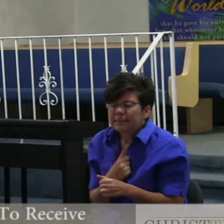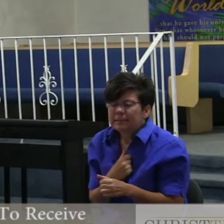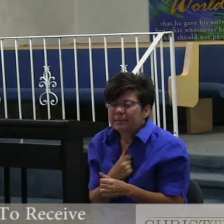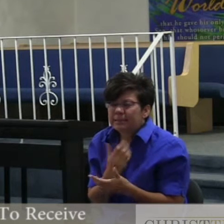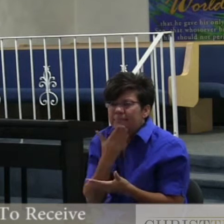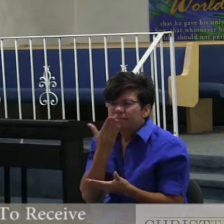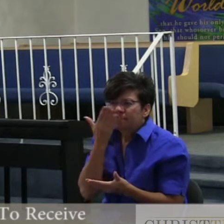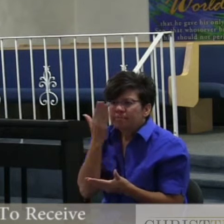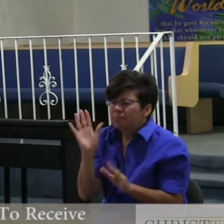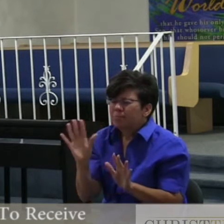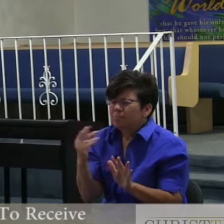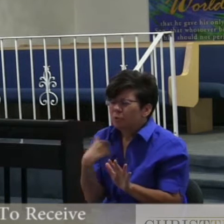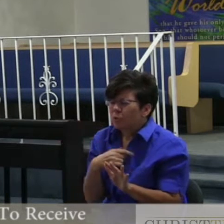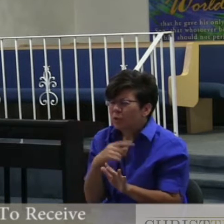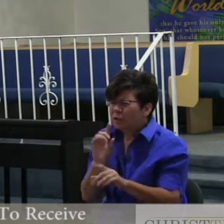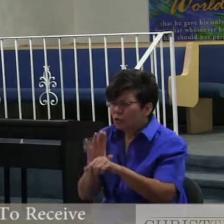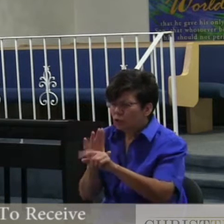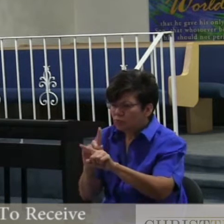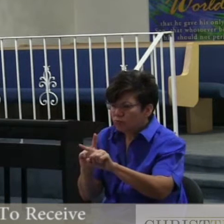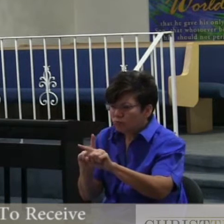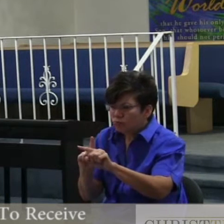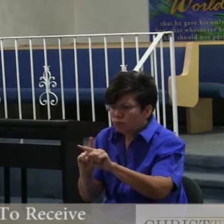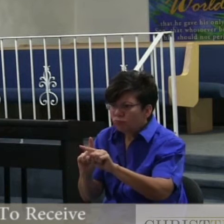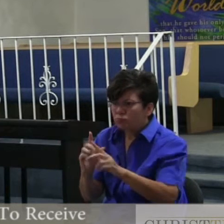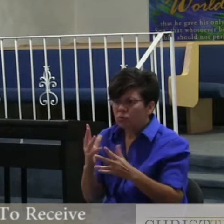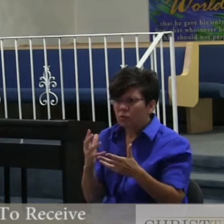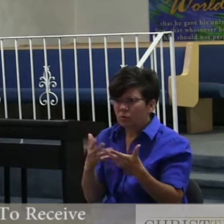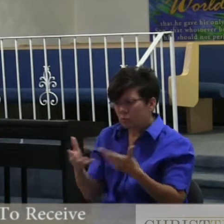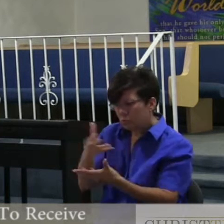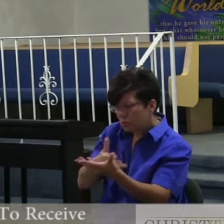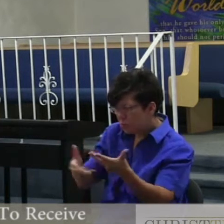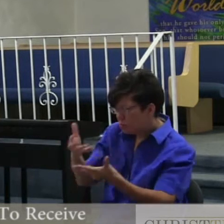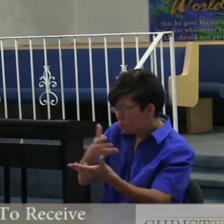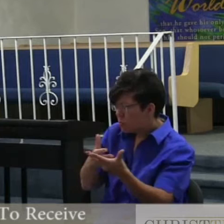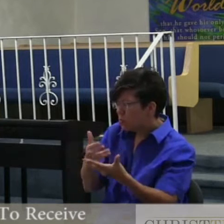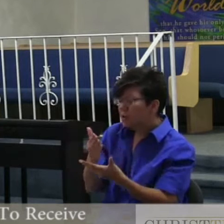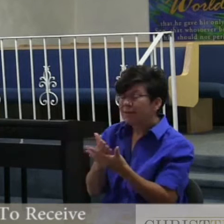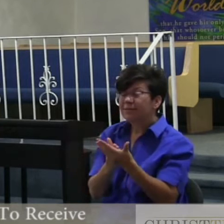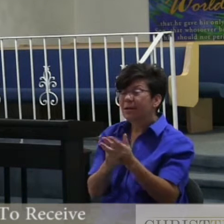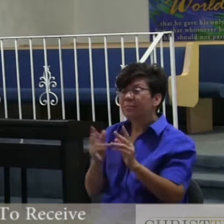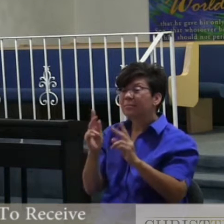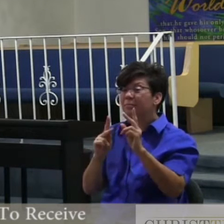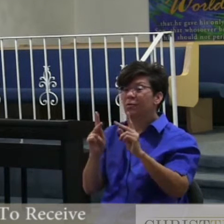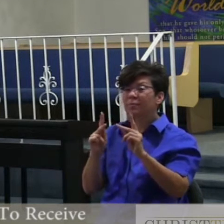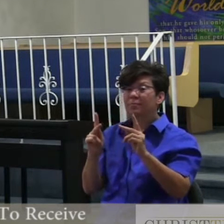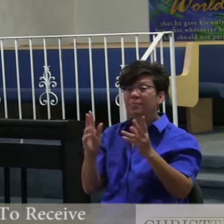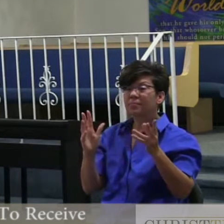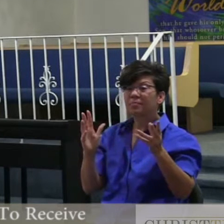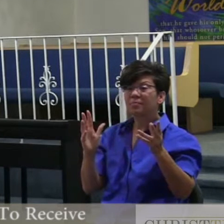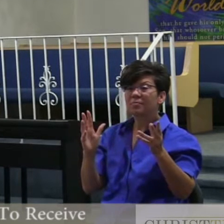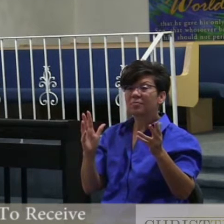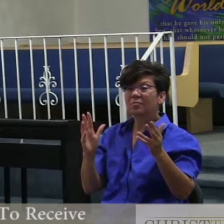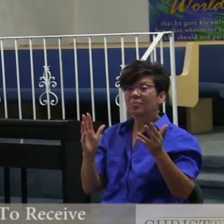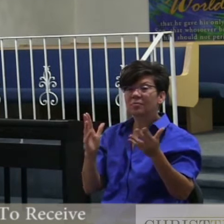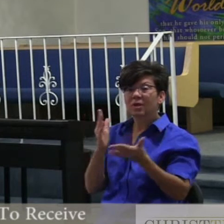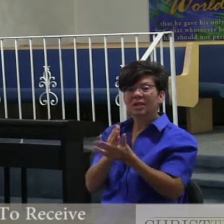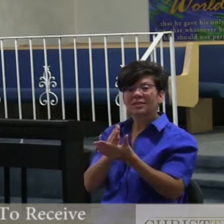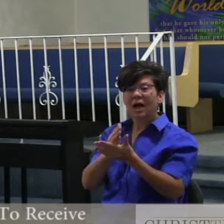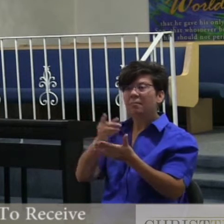We went to church when we was poor. Some people stop worshiping